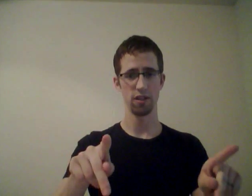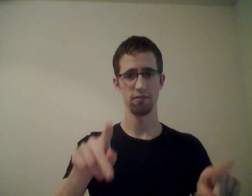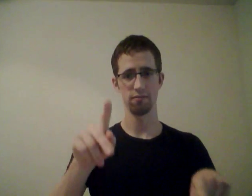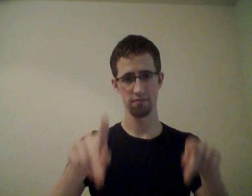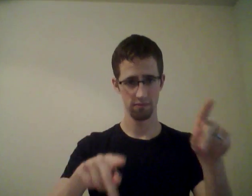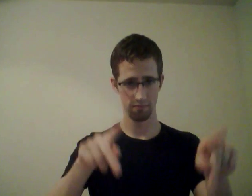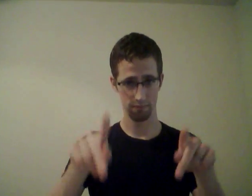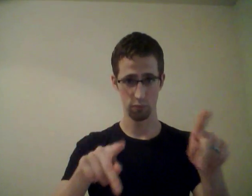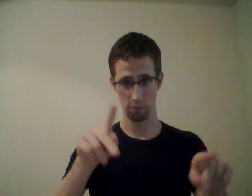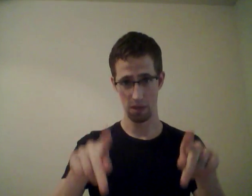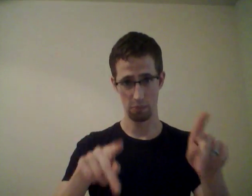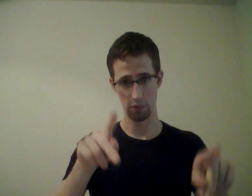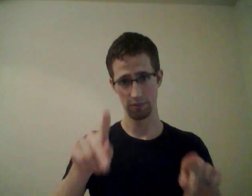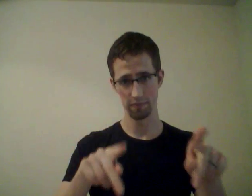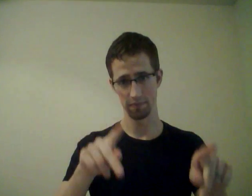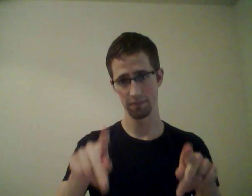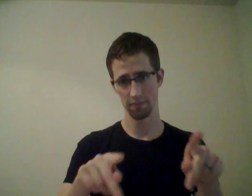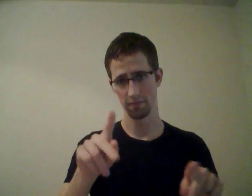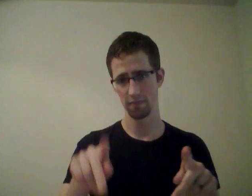Person, with people.